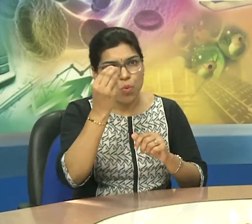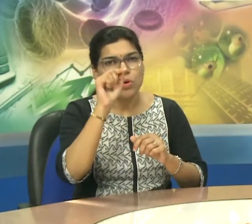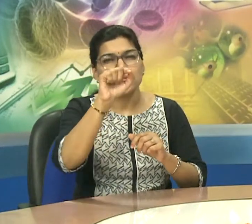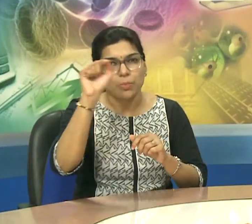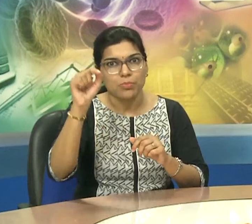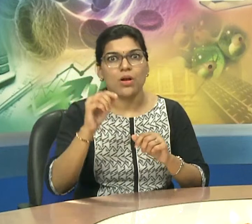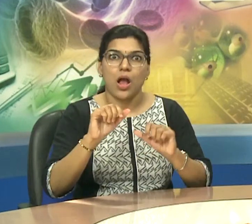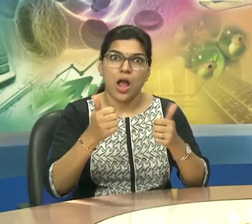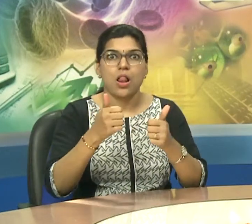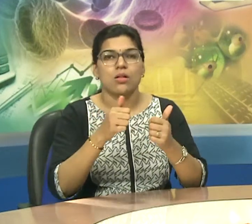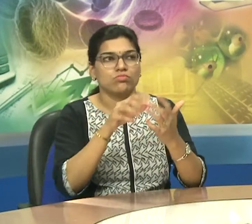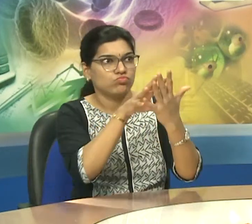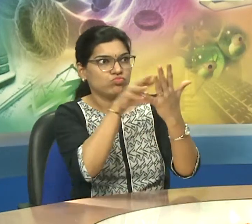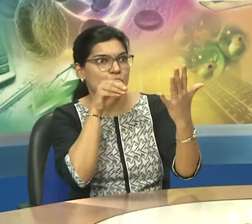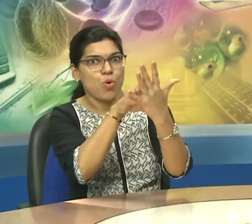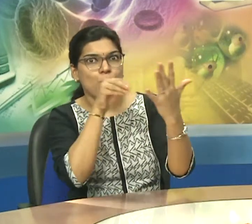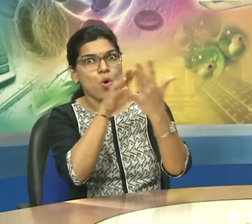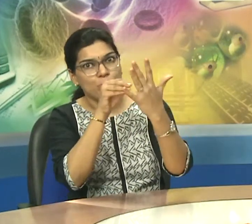and sizes. Their voices are also different.